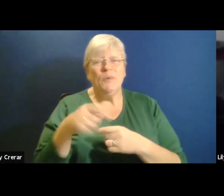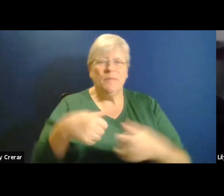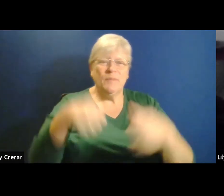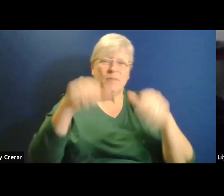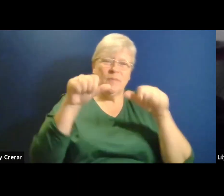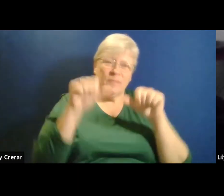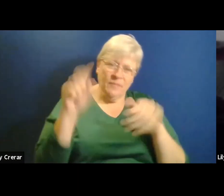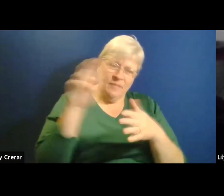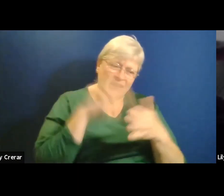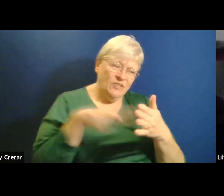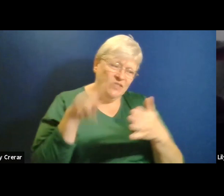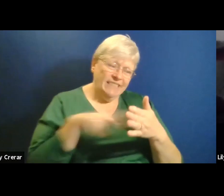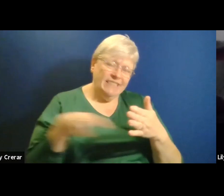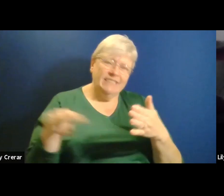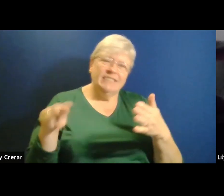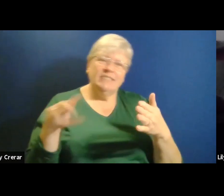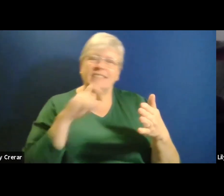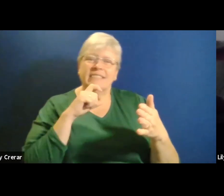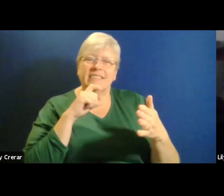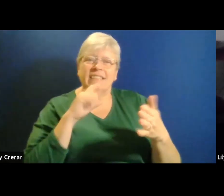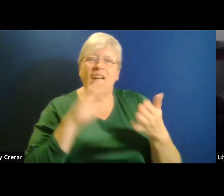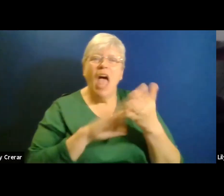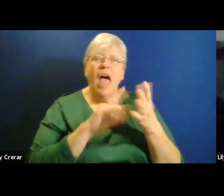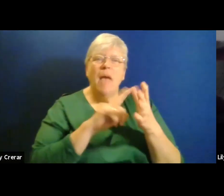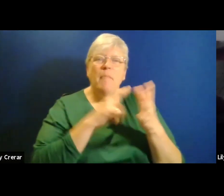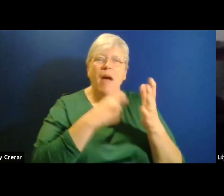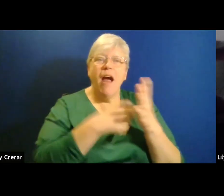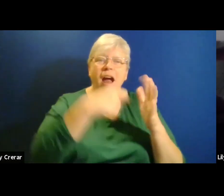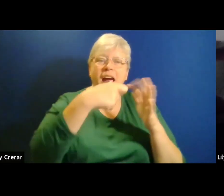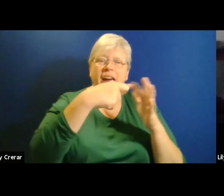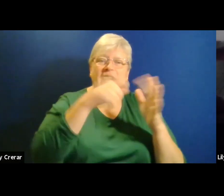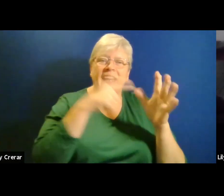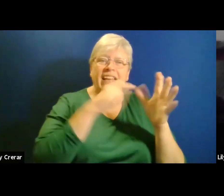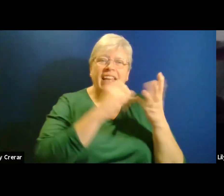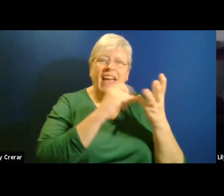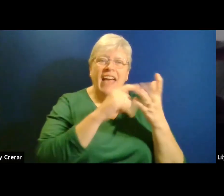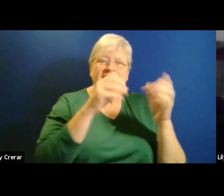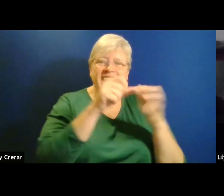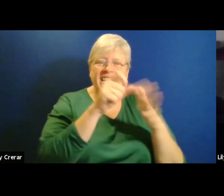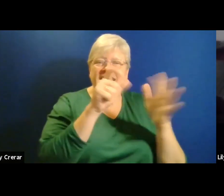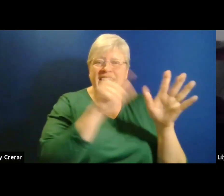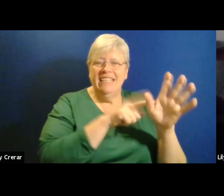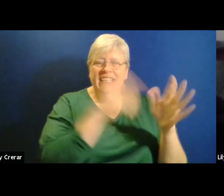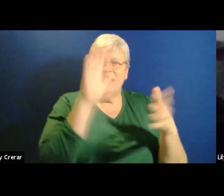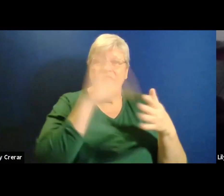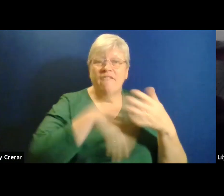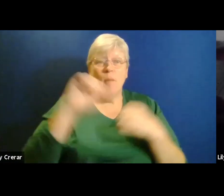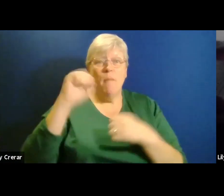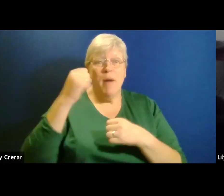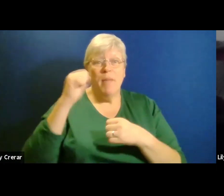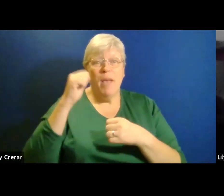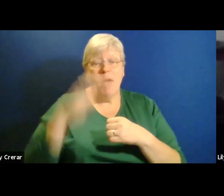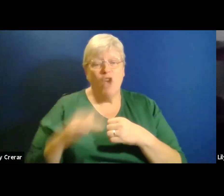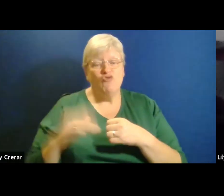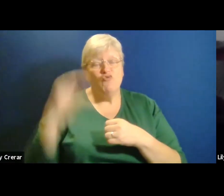next reader is Mark Cassidy. Mark is a Burmese by birth and grew up on the Isle of Wight.